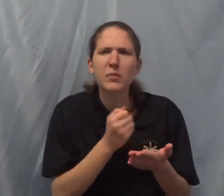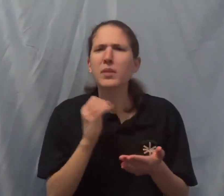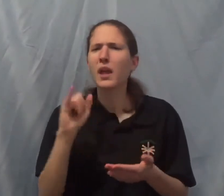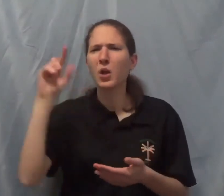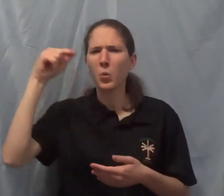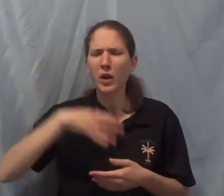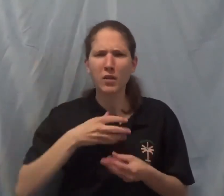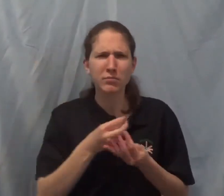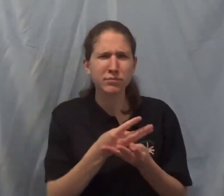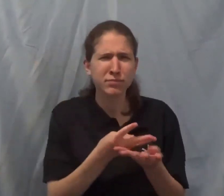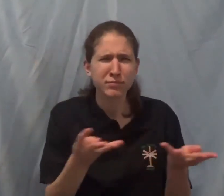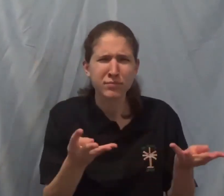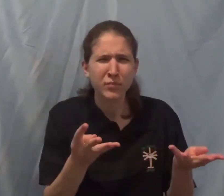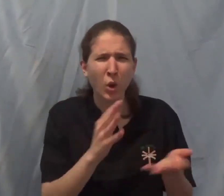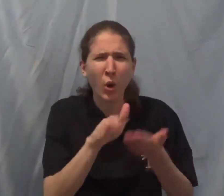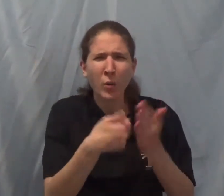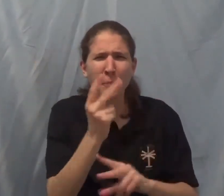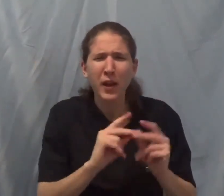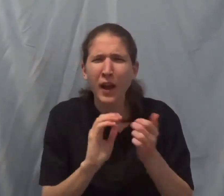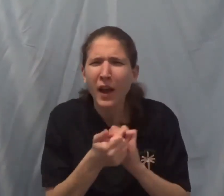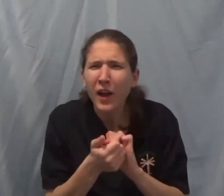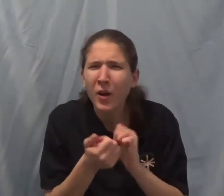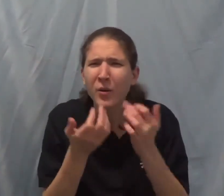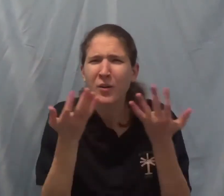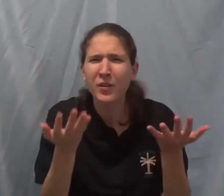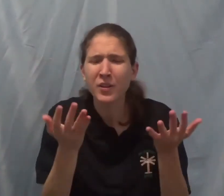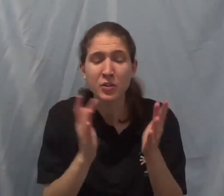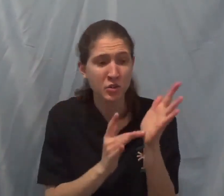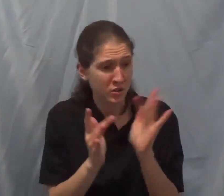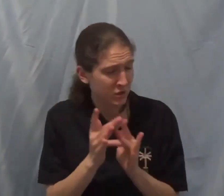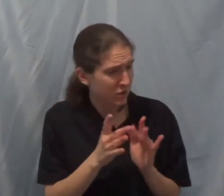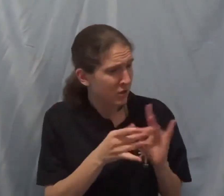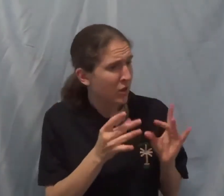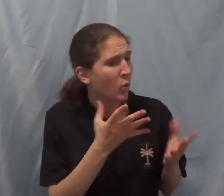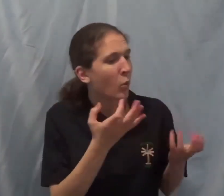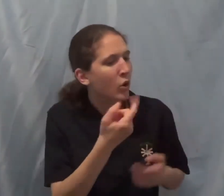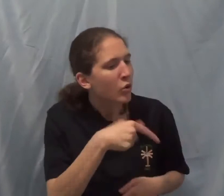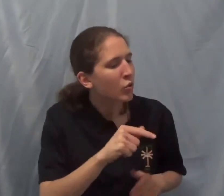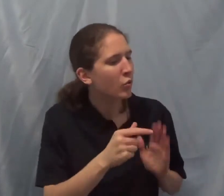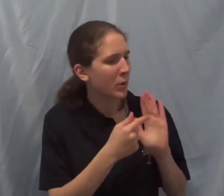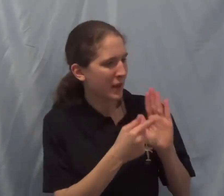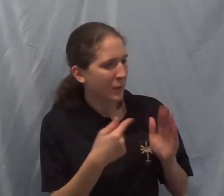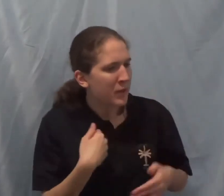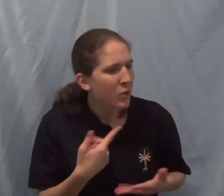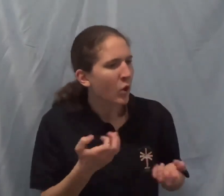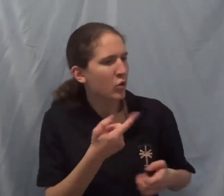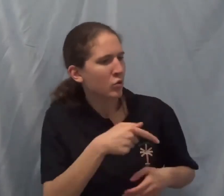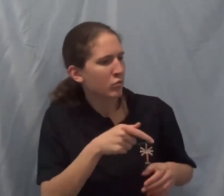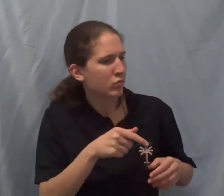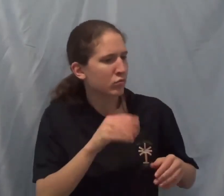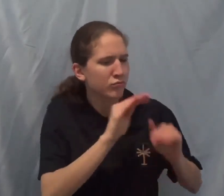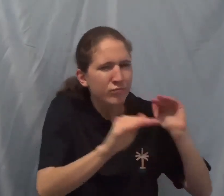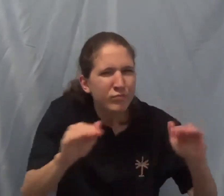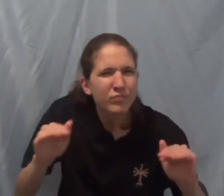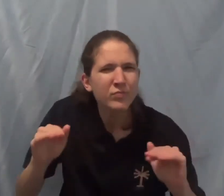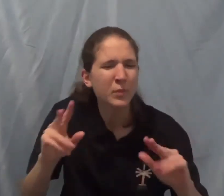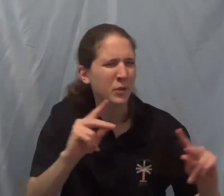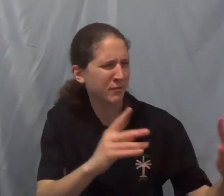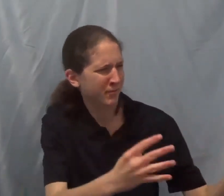be a witness. He says, thus it is written that the Christ should suffer and on the third day rise from the